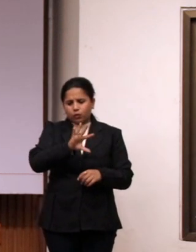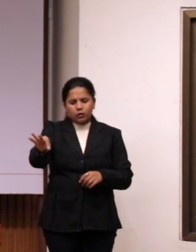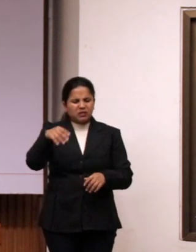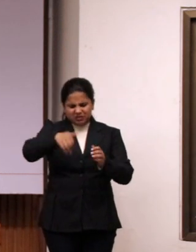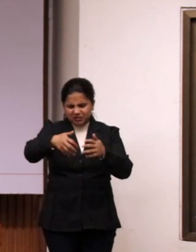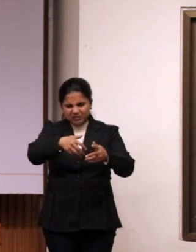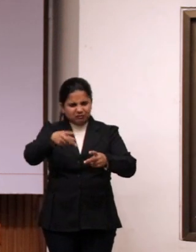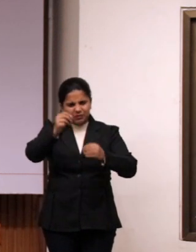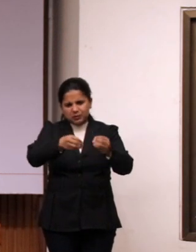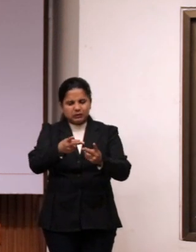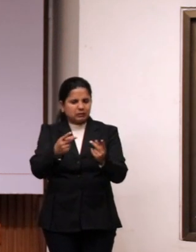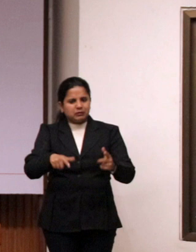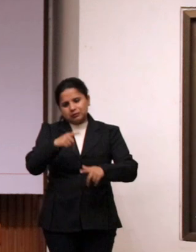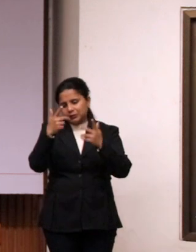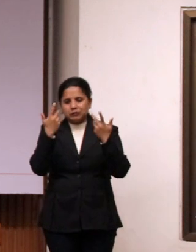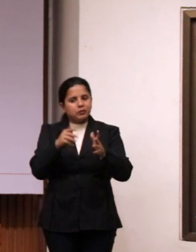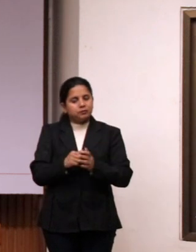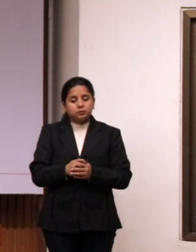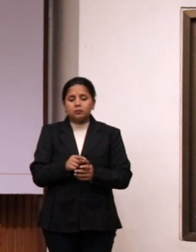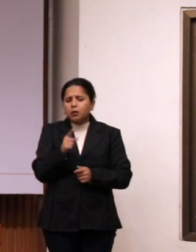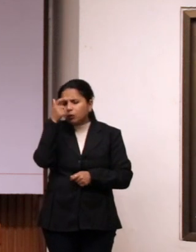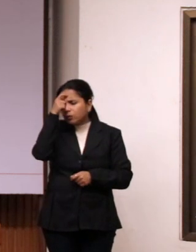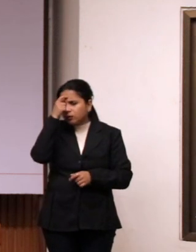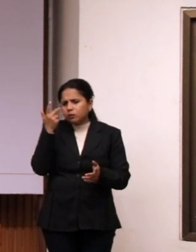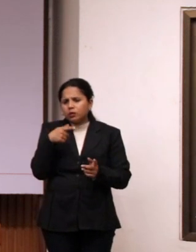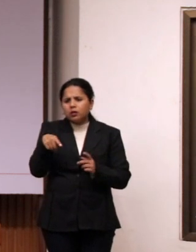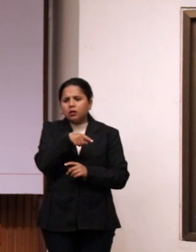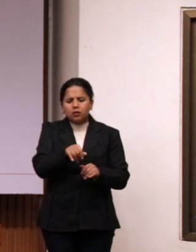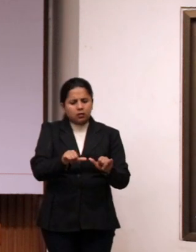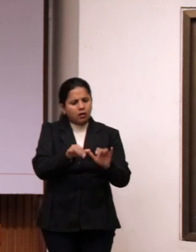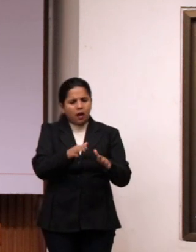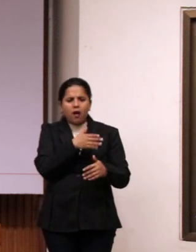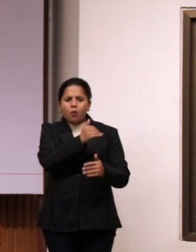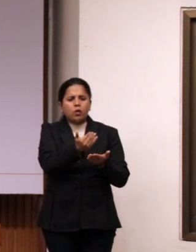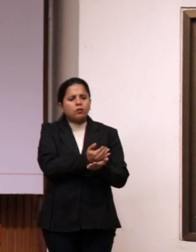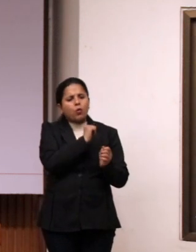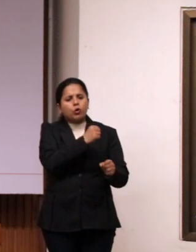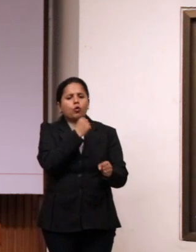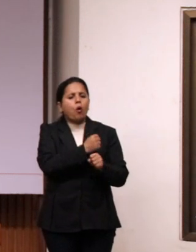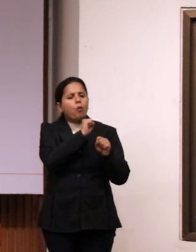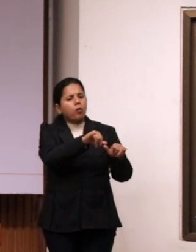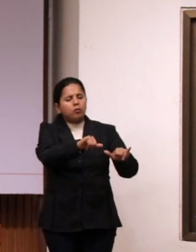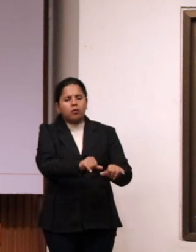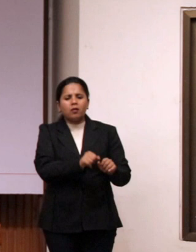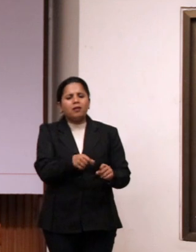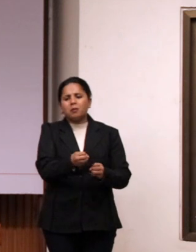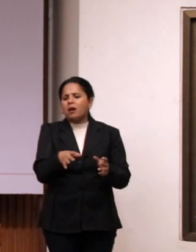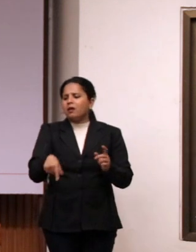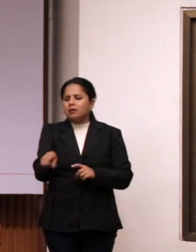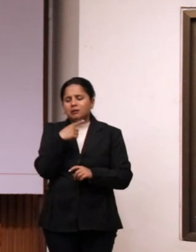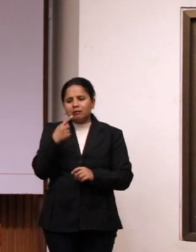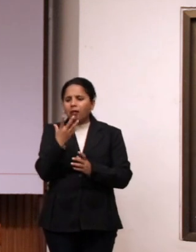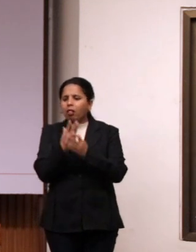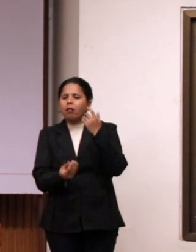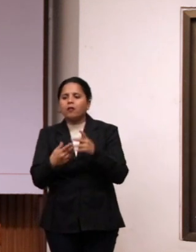khod khad ke jungle ke andar. The issue is, unke paas kya hai, zameen reserve forest hai, is government land degraded, to har jagah degraded, aapne kaha ki